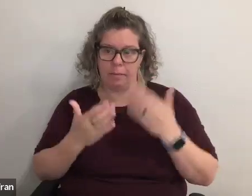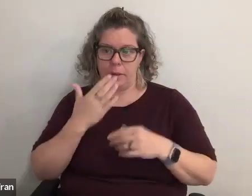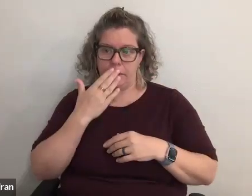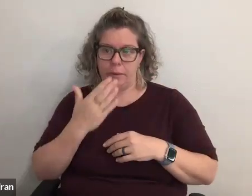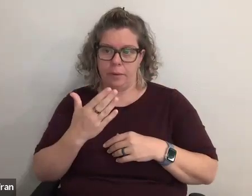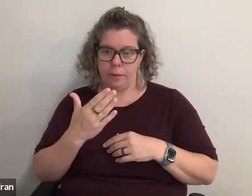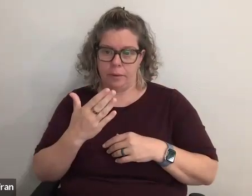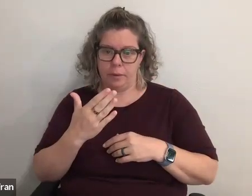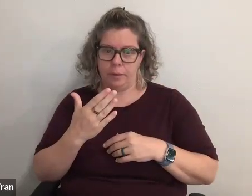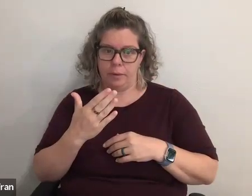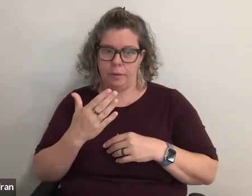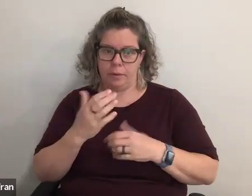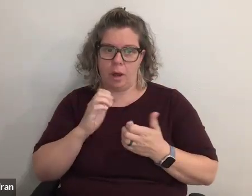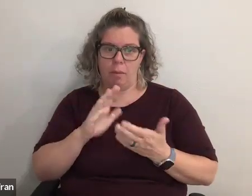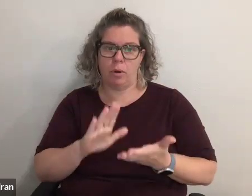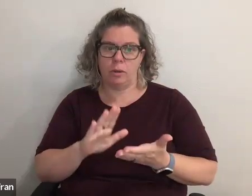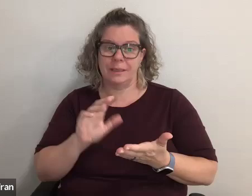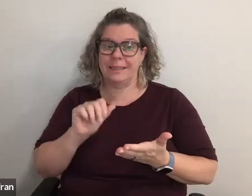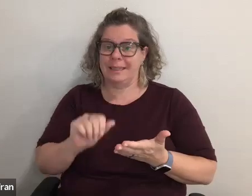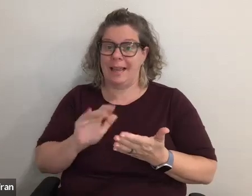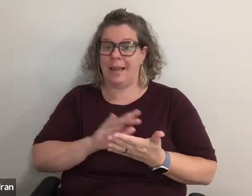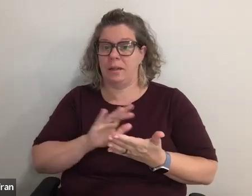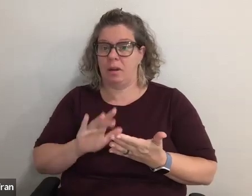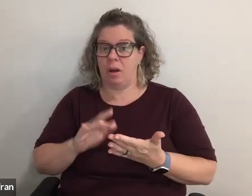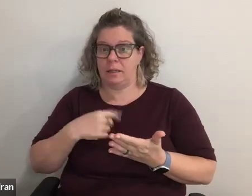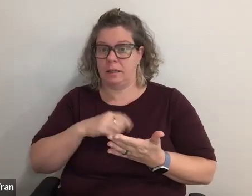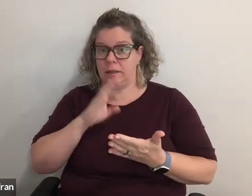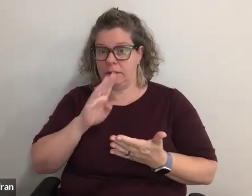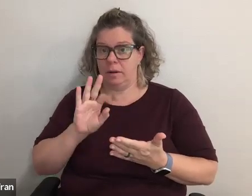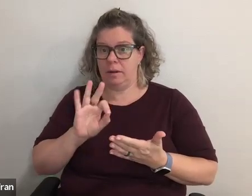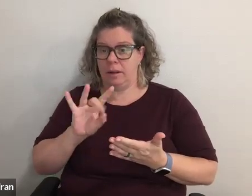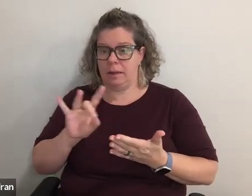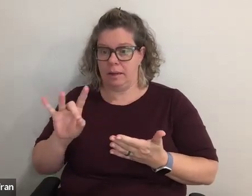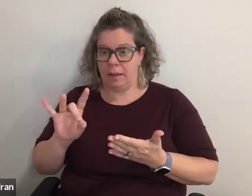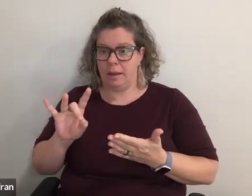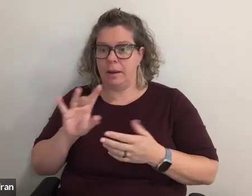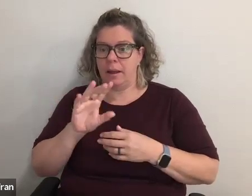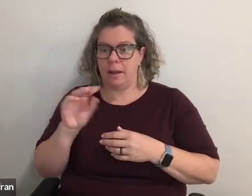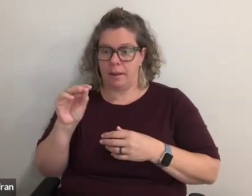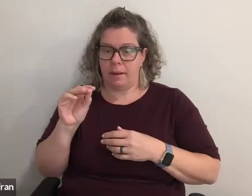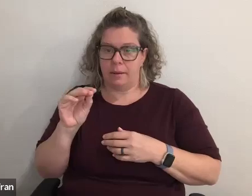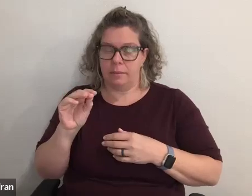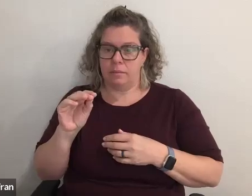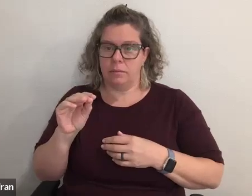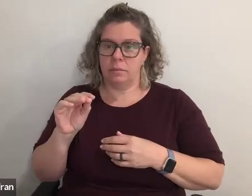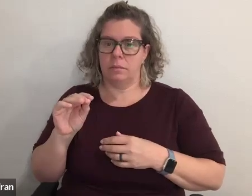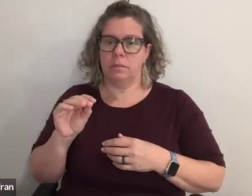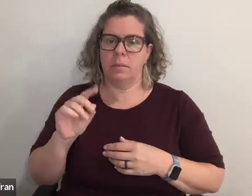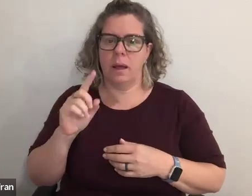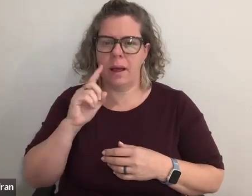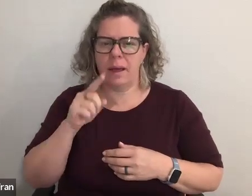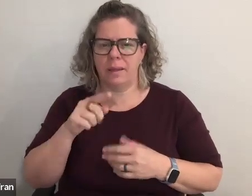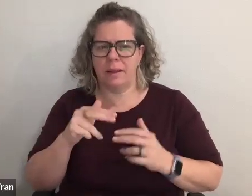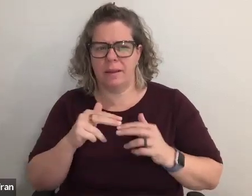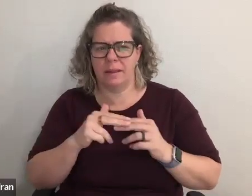good approach, can contact us at 988. And I think these slides